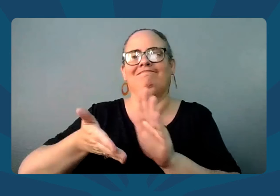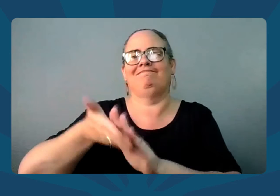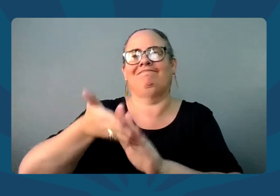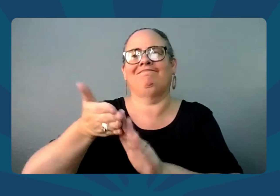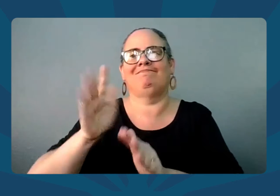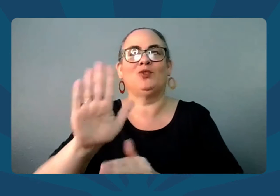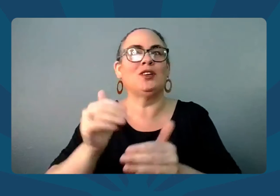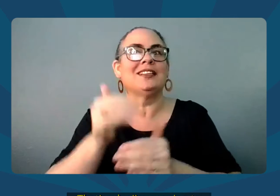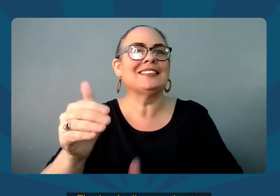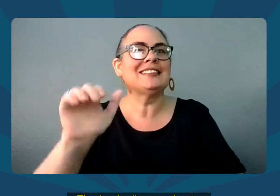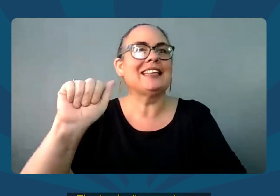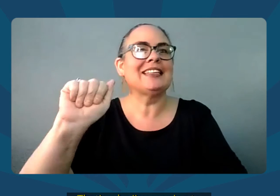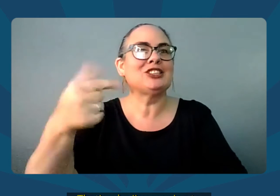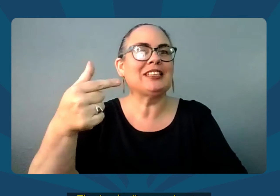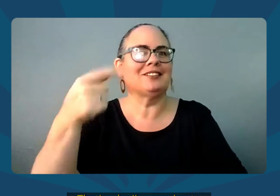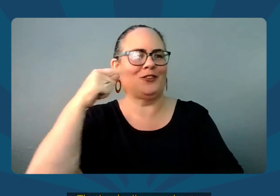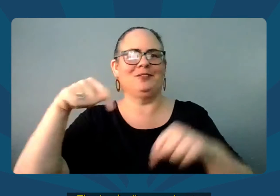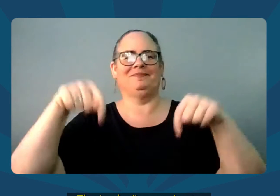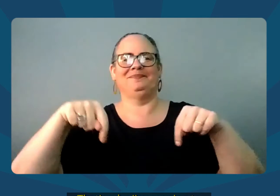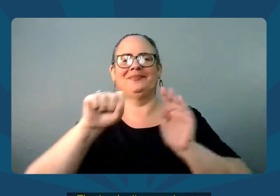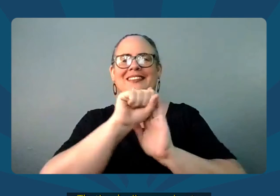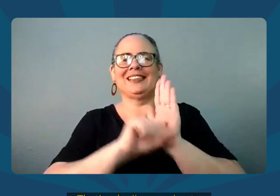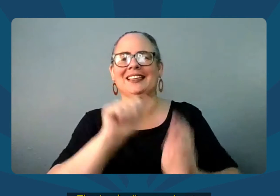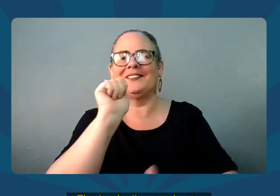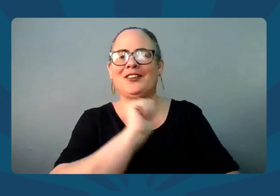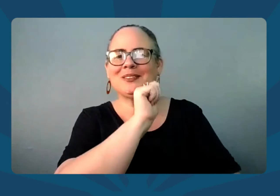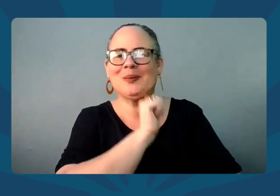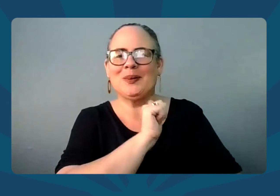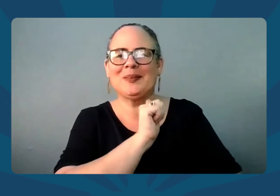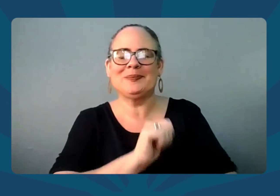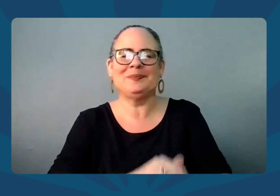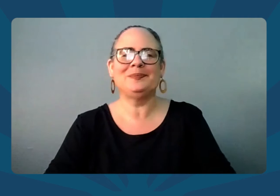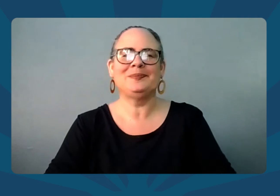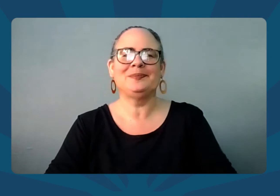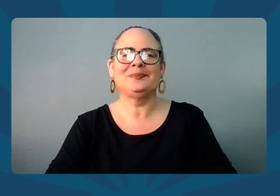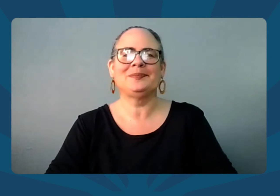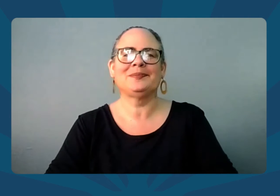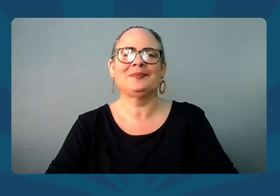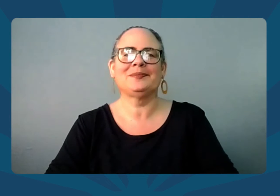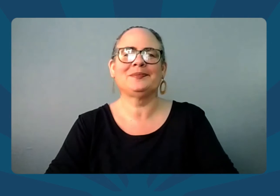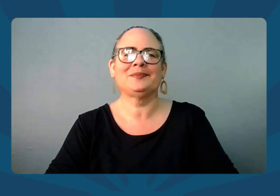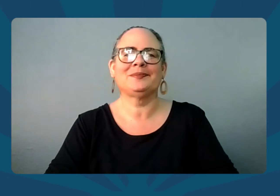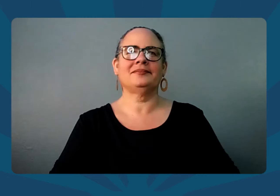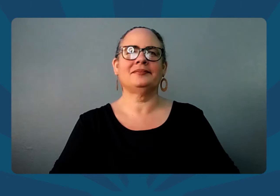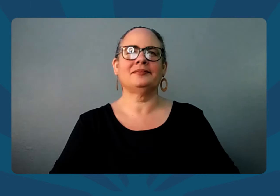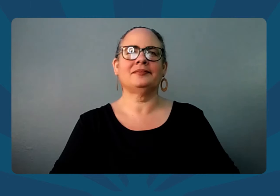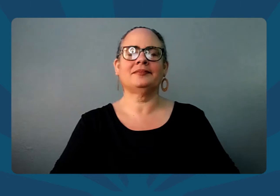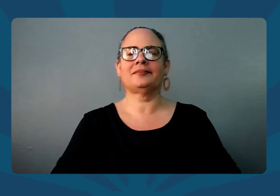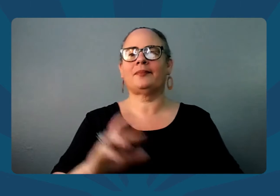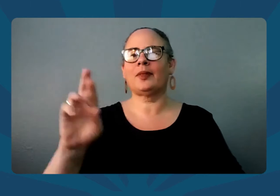today. That's why I'm running to be the next Attorney General for the state of Arizona.